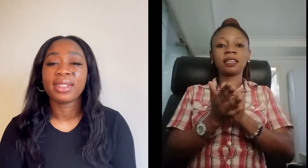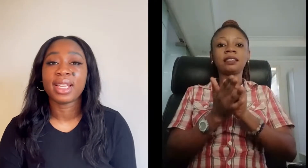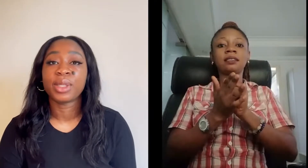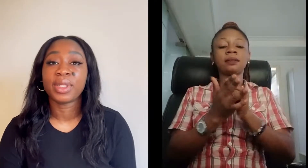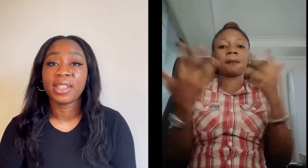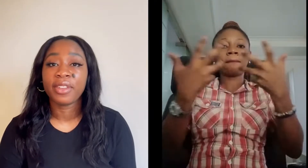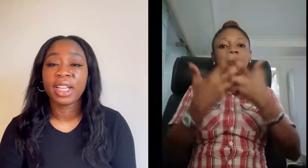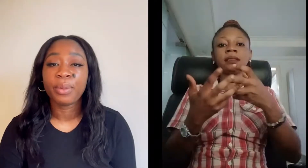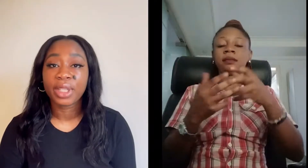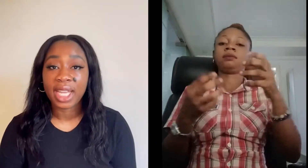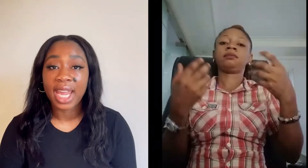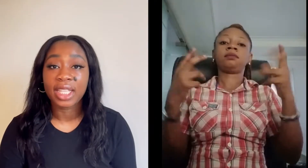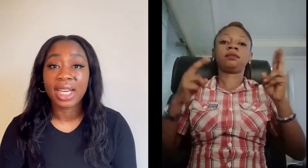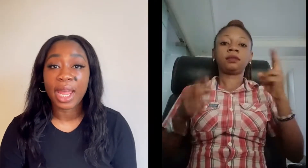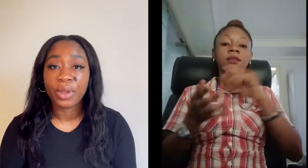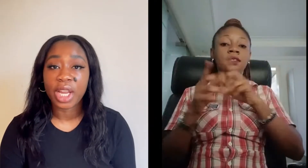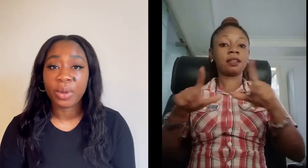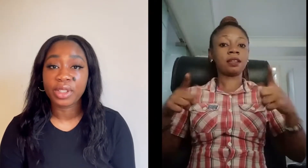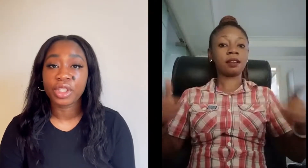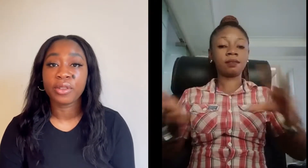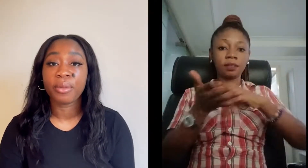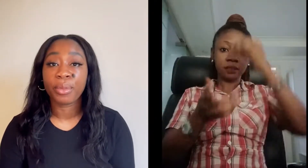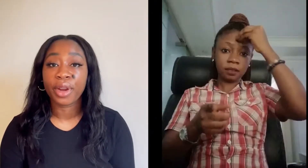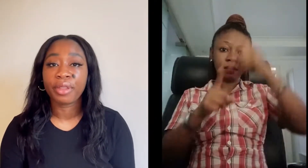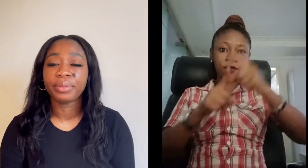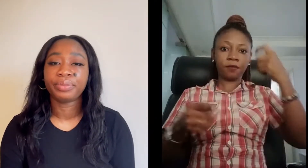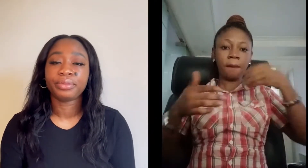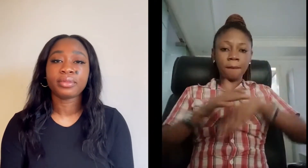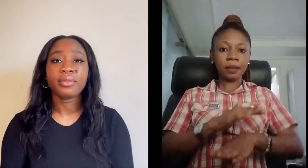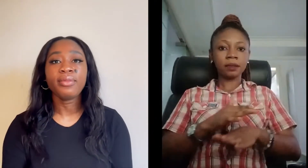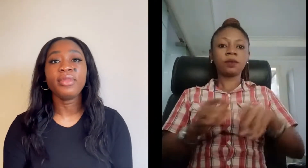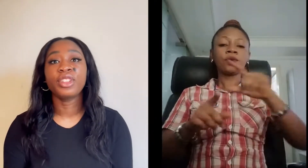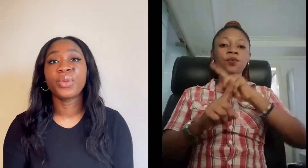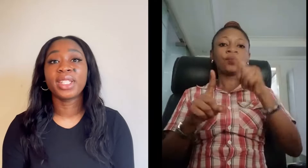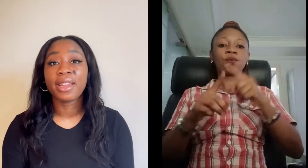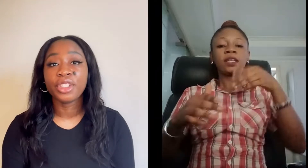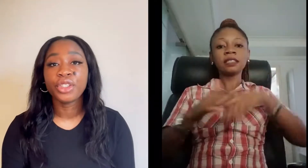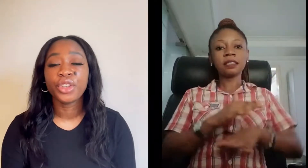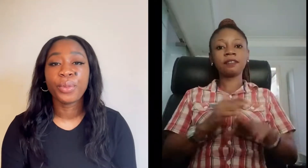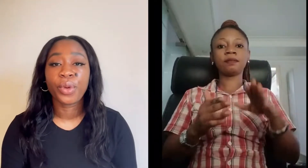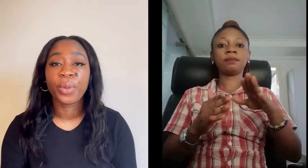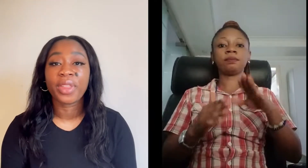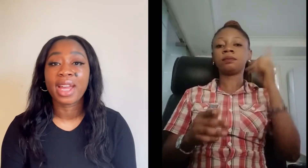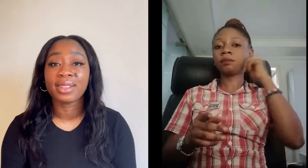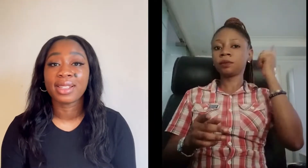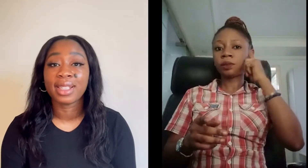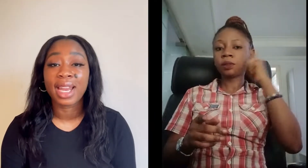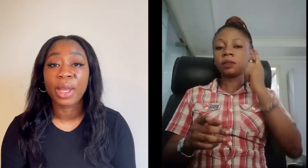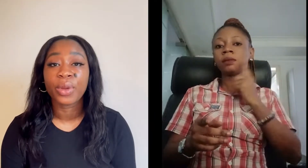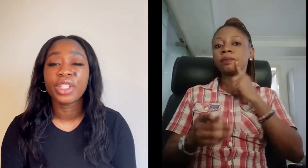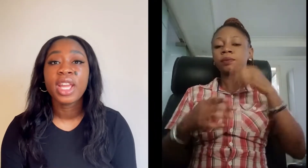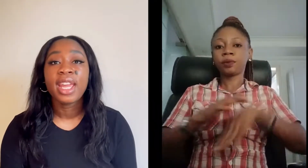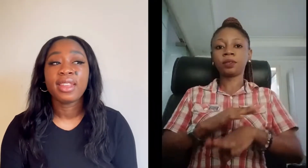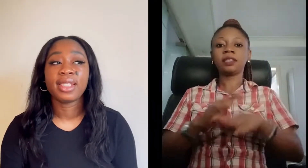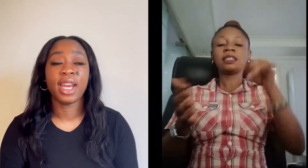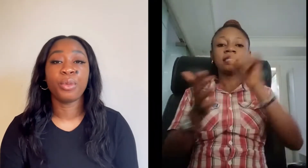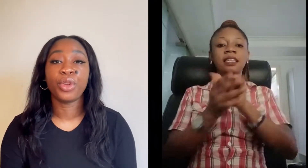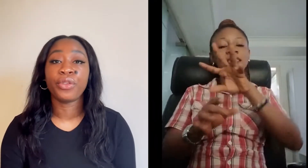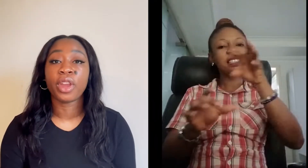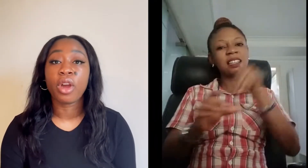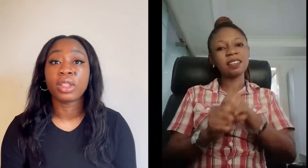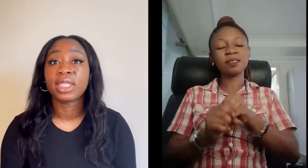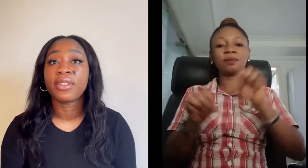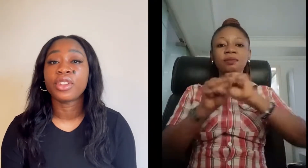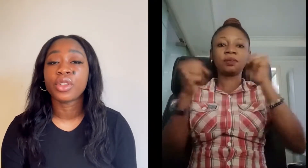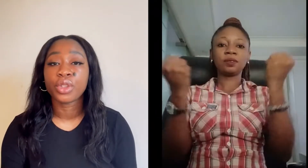those rights that specifically pertain to language acquisition from birth. So when deaf children are born with access to language, this can